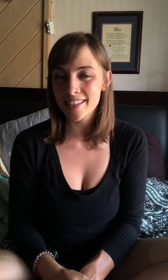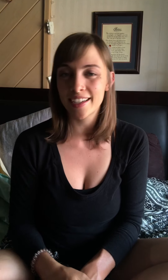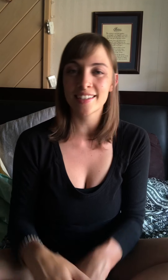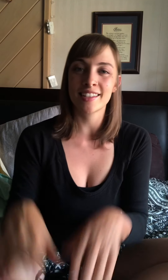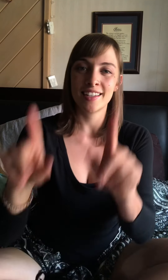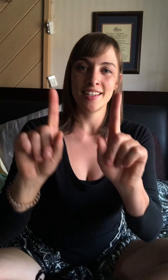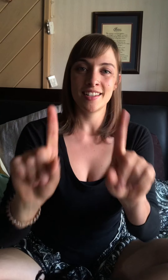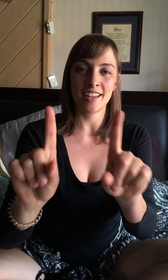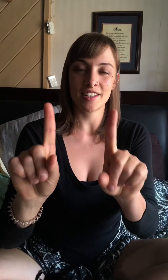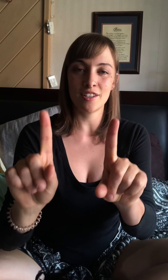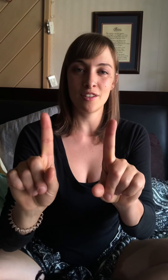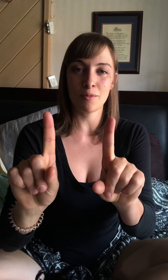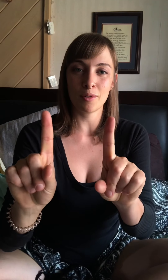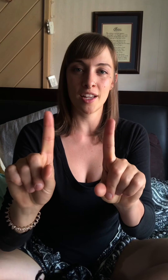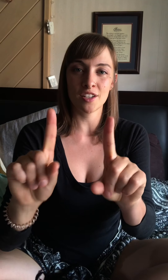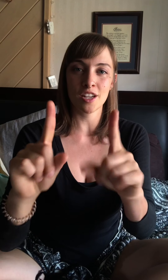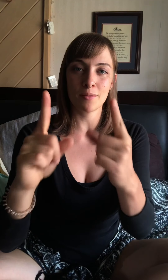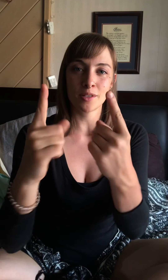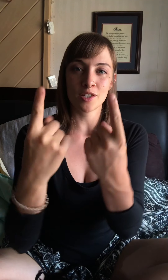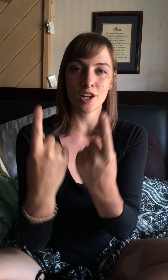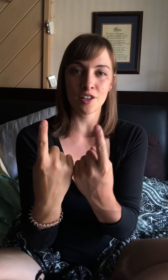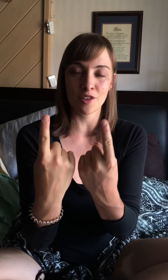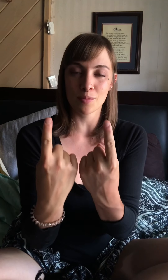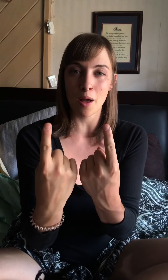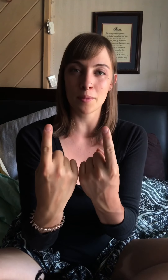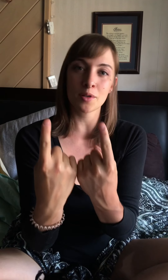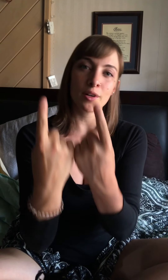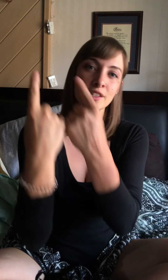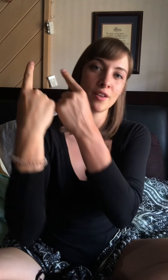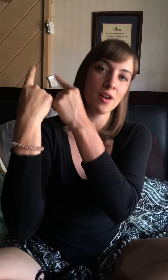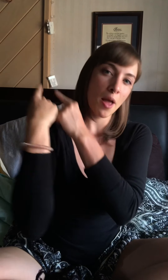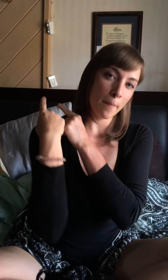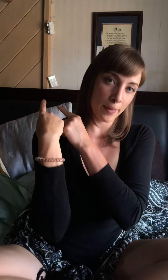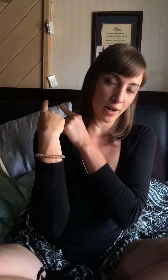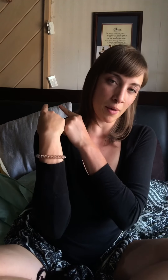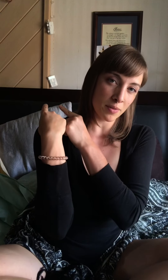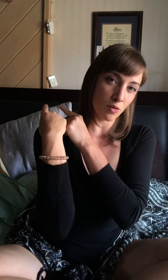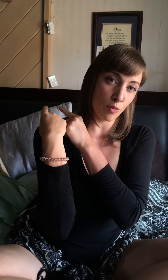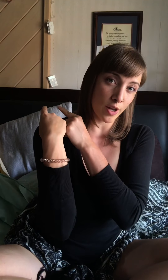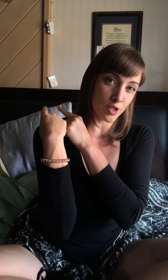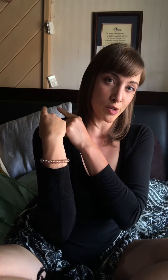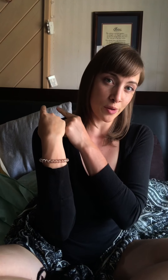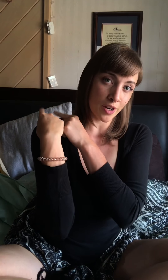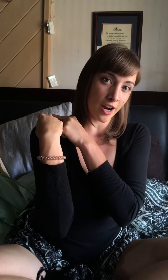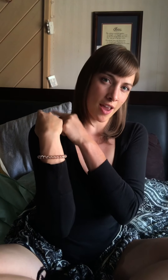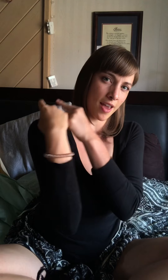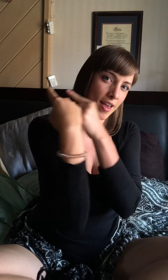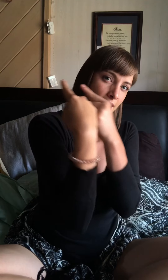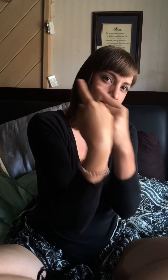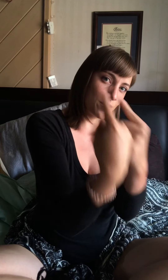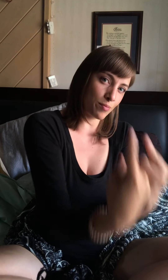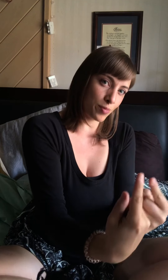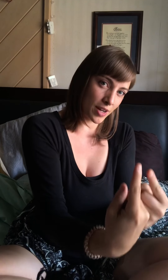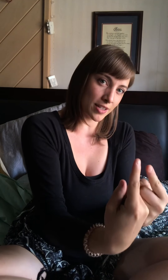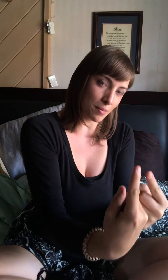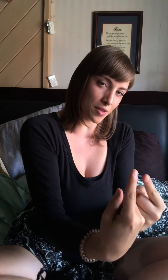things. Take 2 number 1 hand shapes, turn those palms towards you, bring them up to one shoulder, and bring something